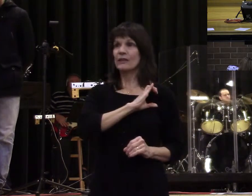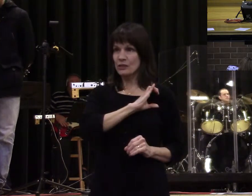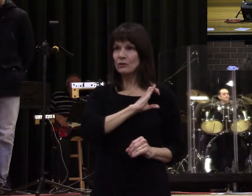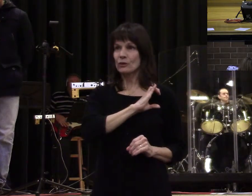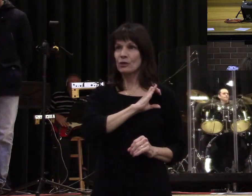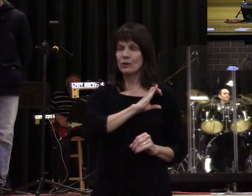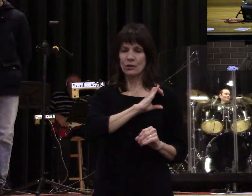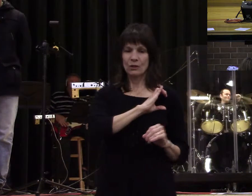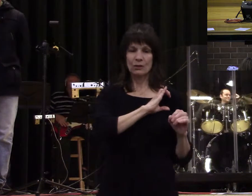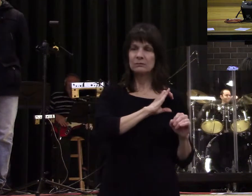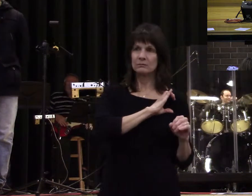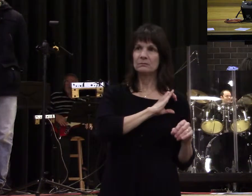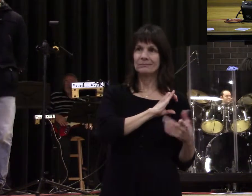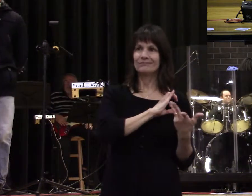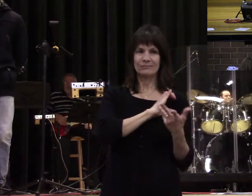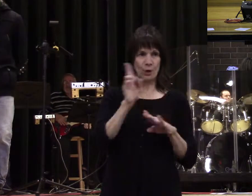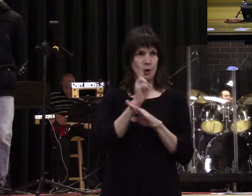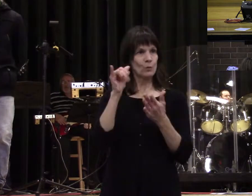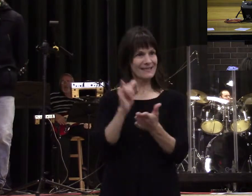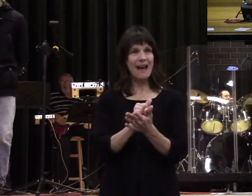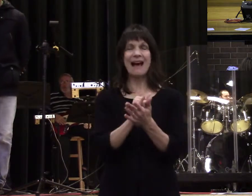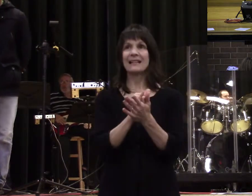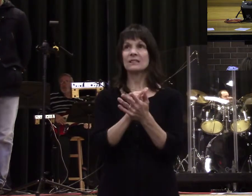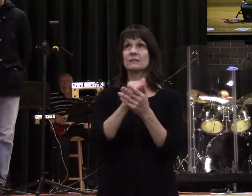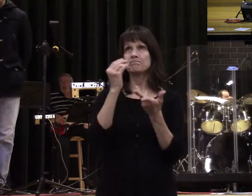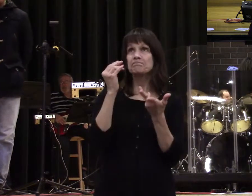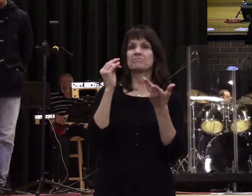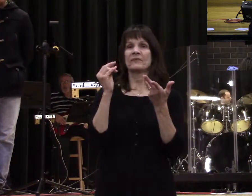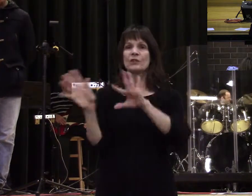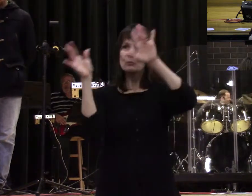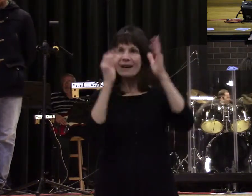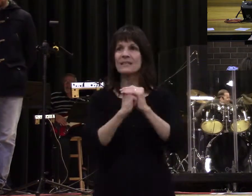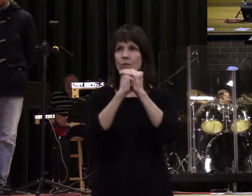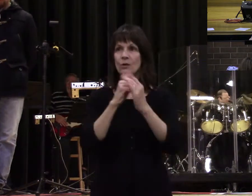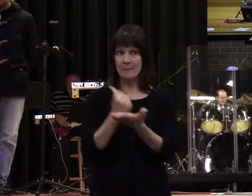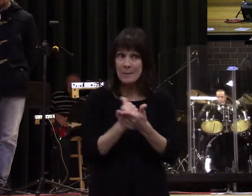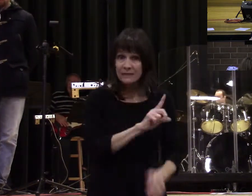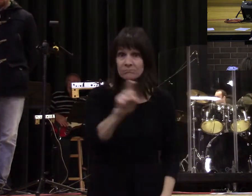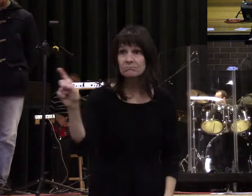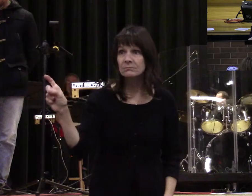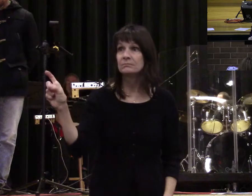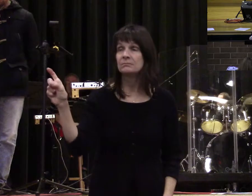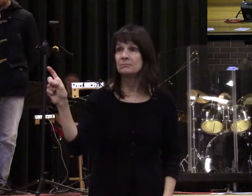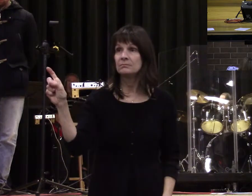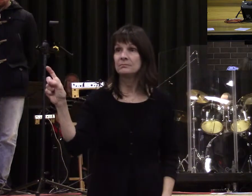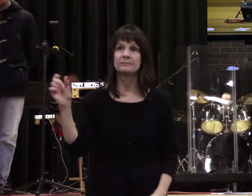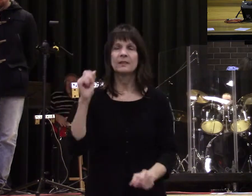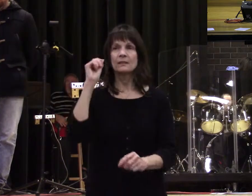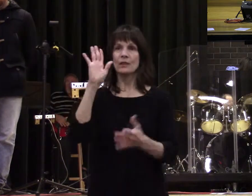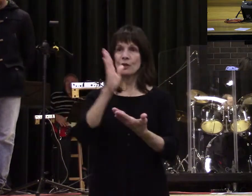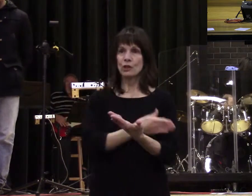life, showing himself, use that in your praise and worship. Come on, somebody say amen. Make it